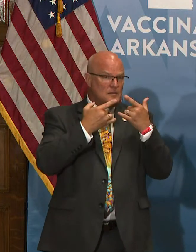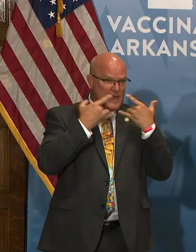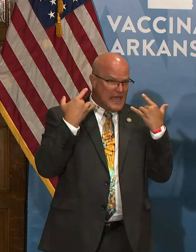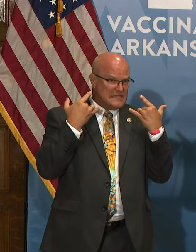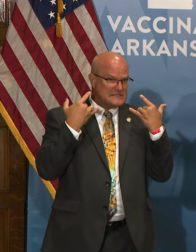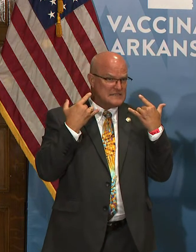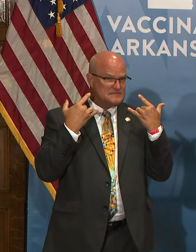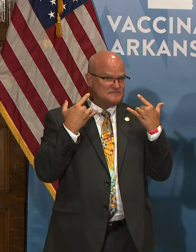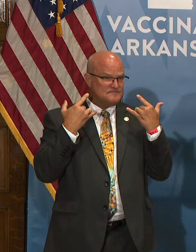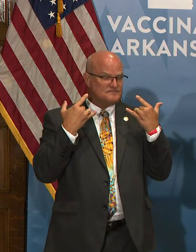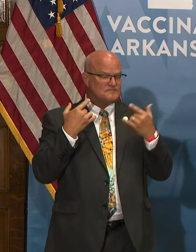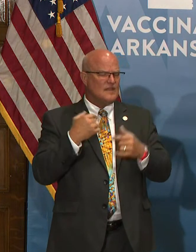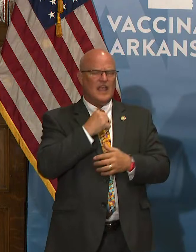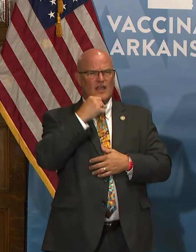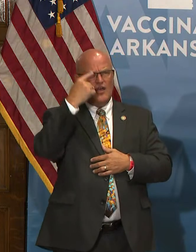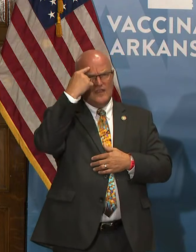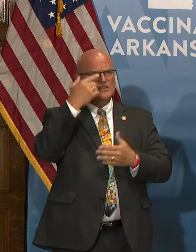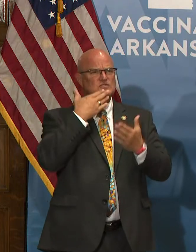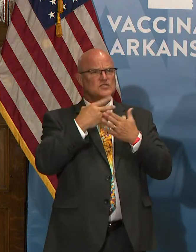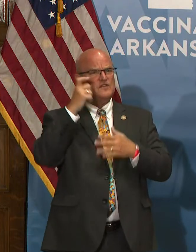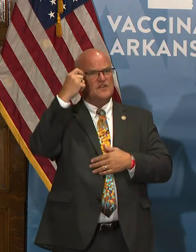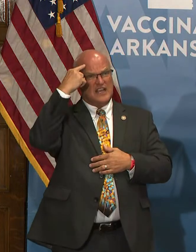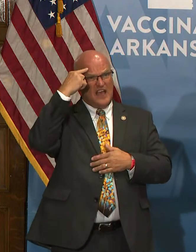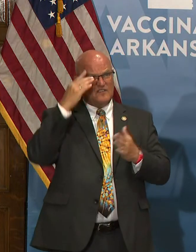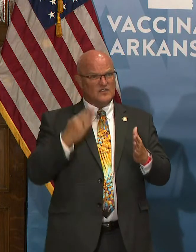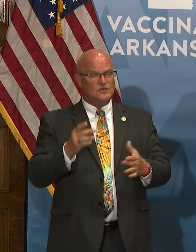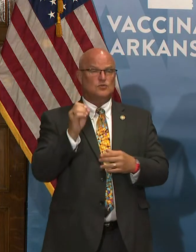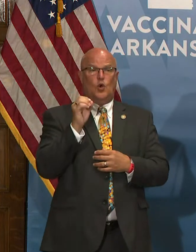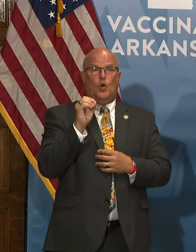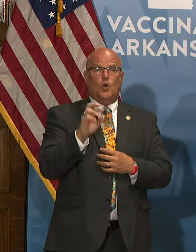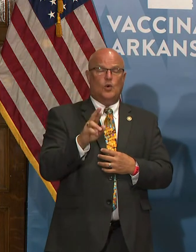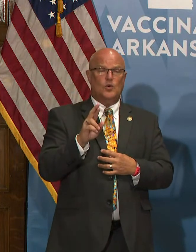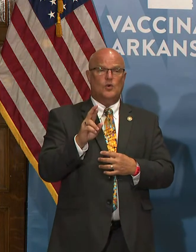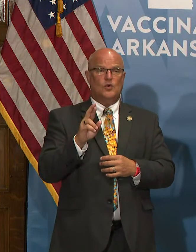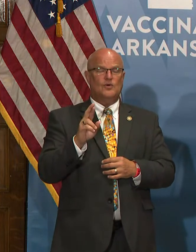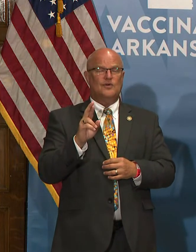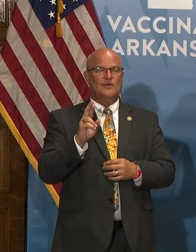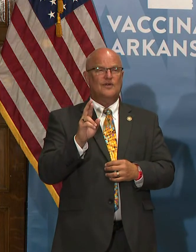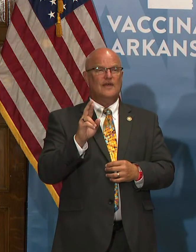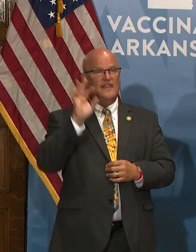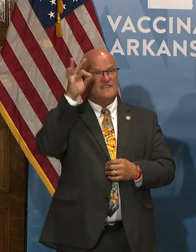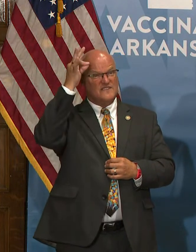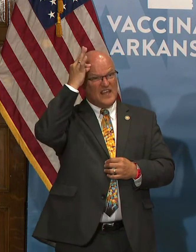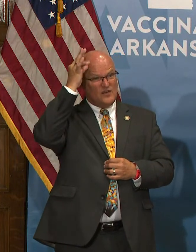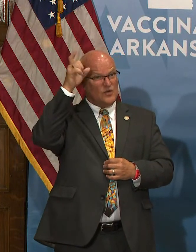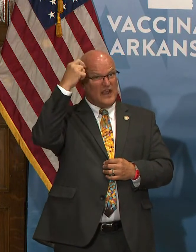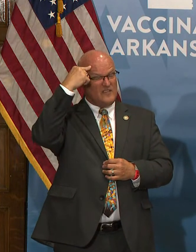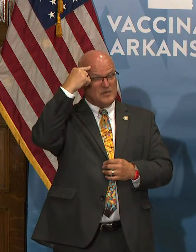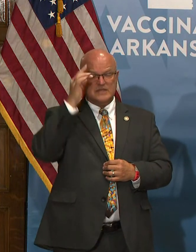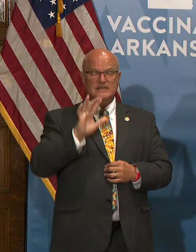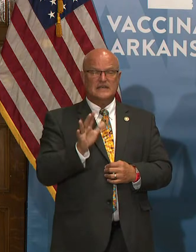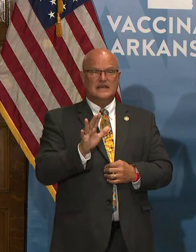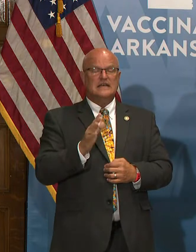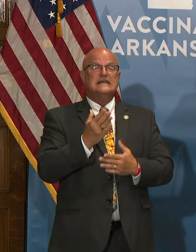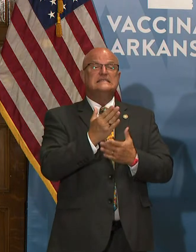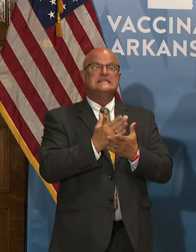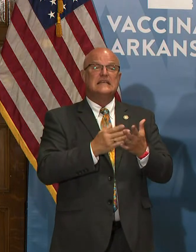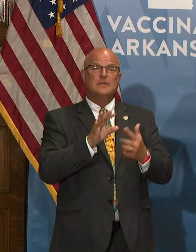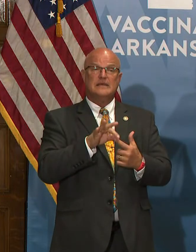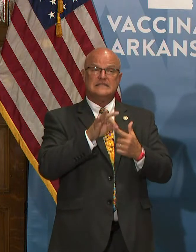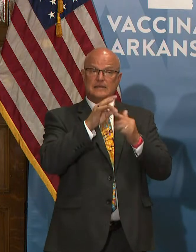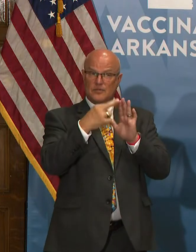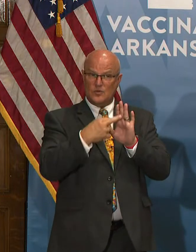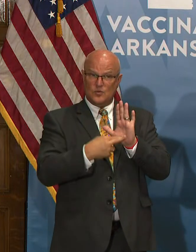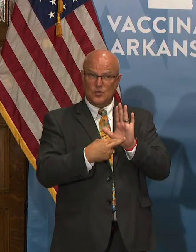masks. I don't think that's good for governors or for the federal government. There are some exceptions